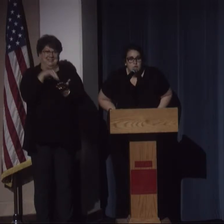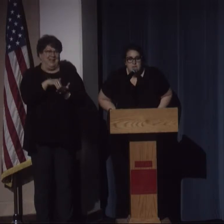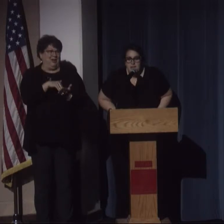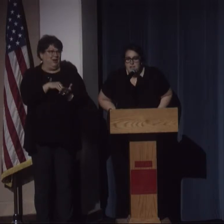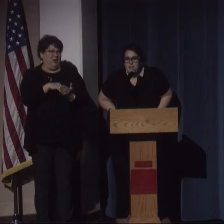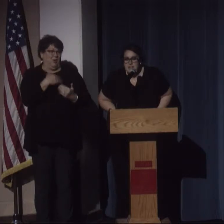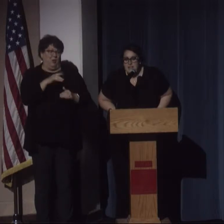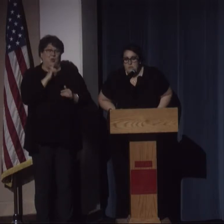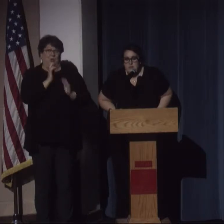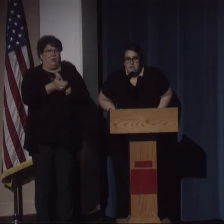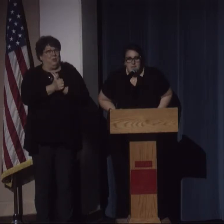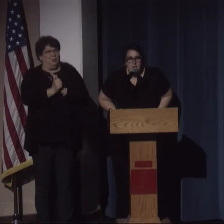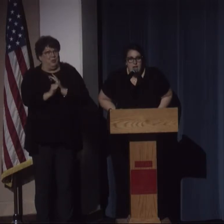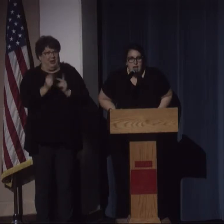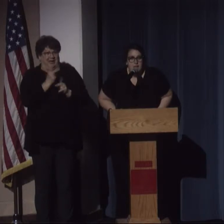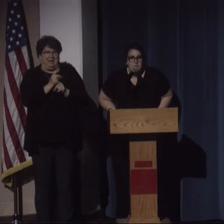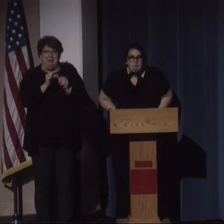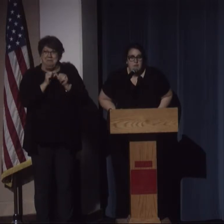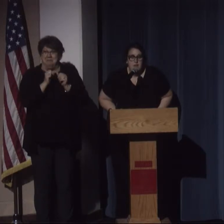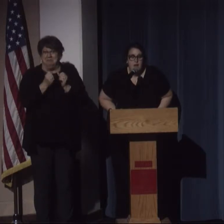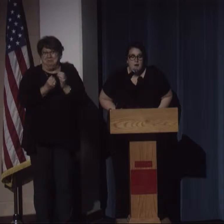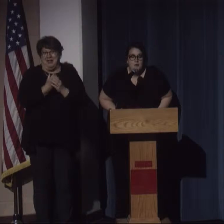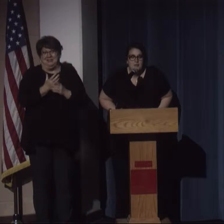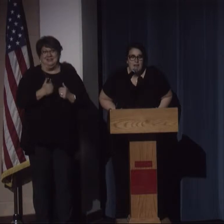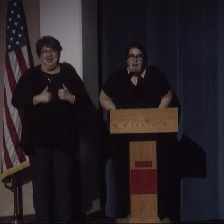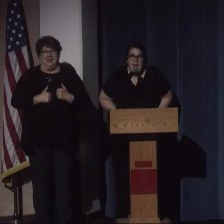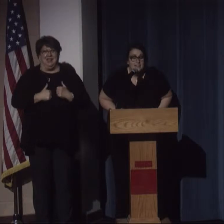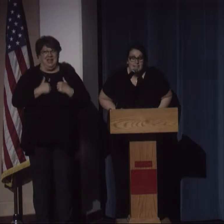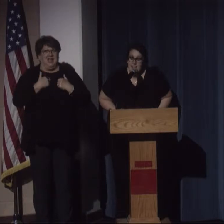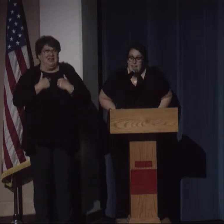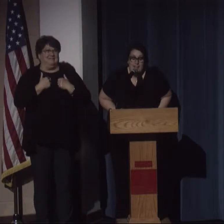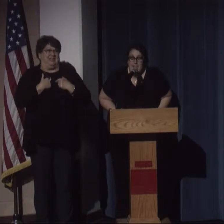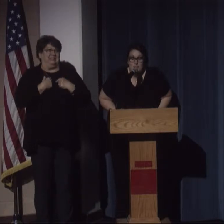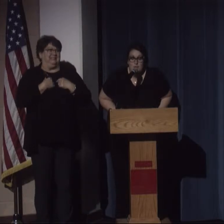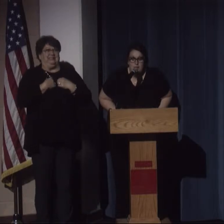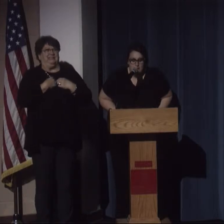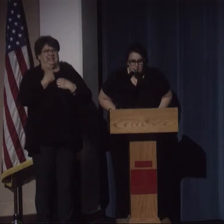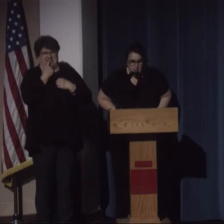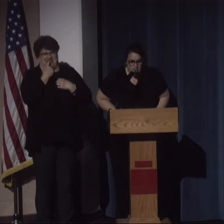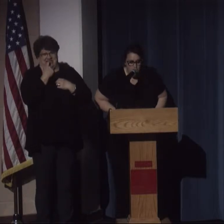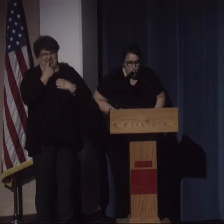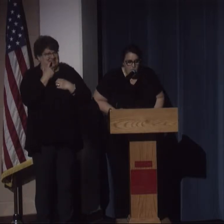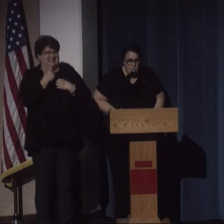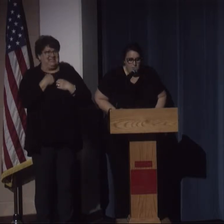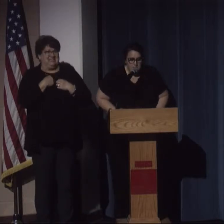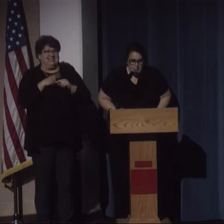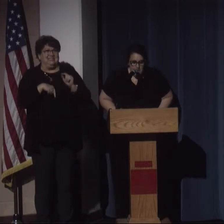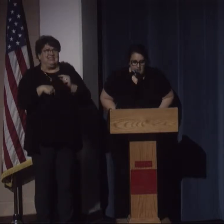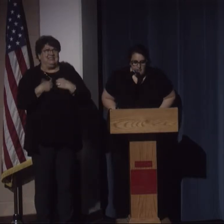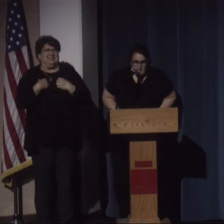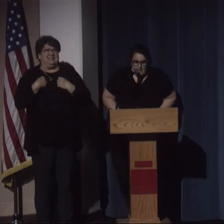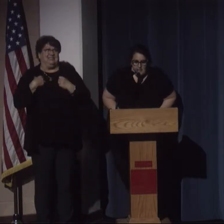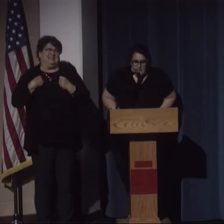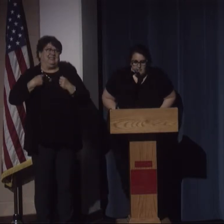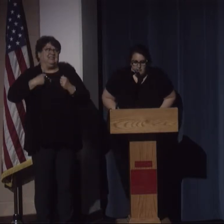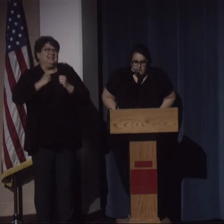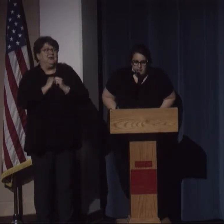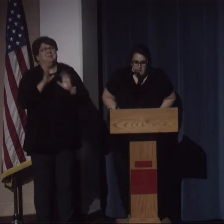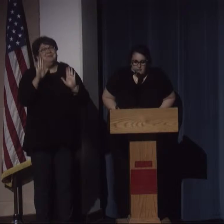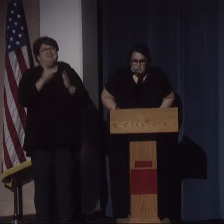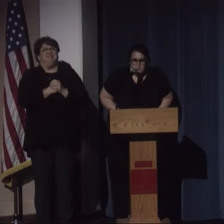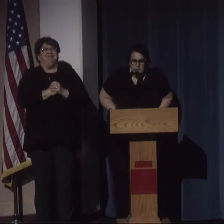It's a true talent to keep plants alive. I can't do it. So I think